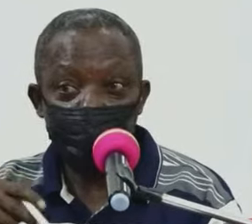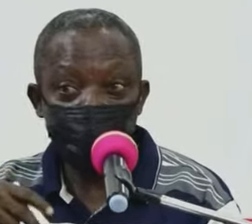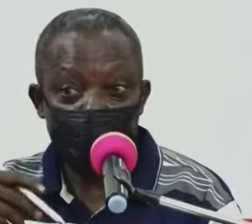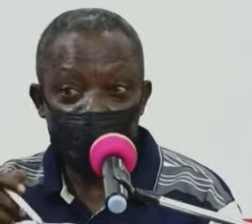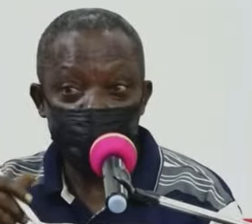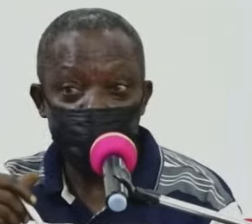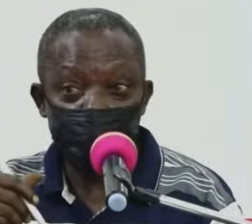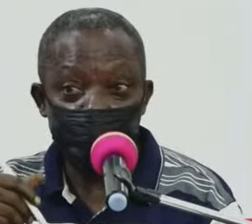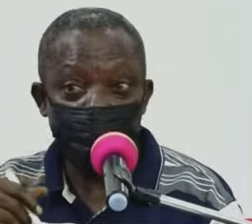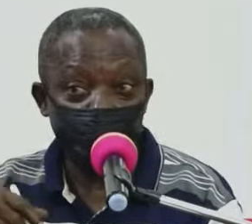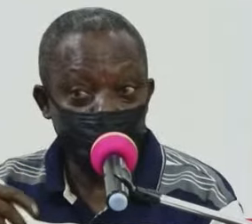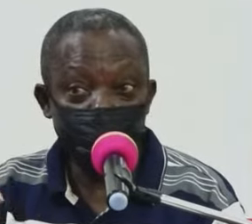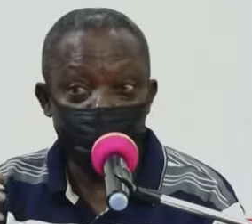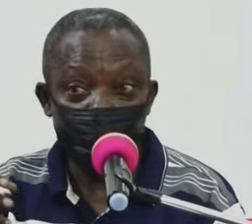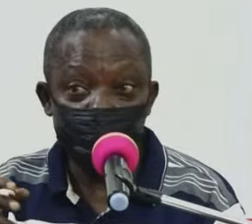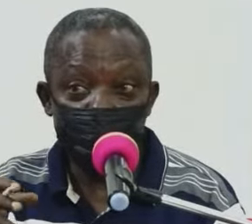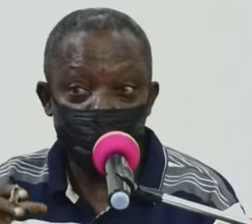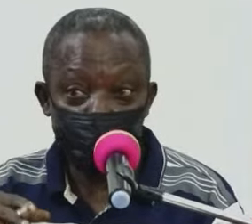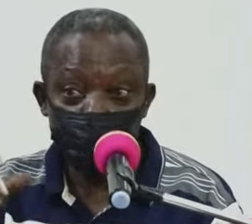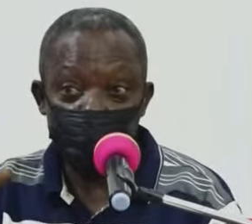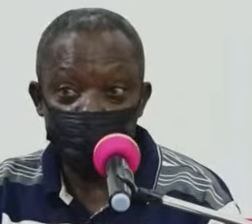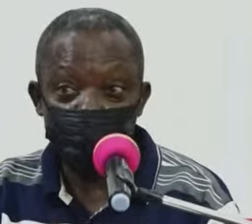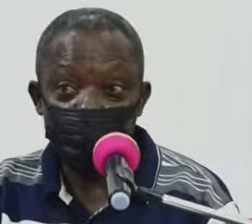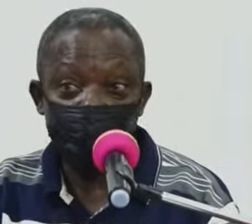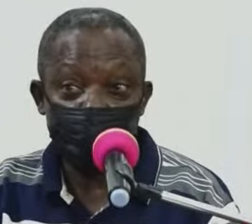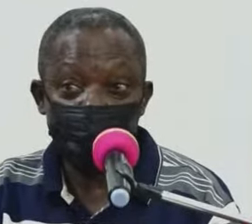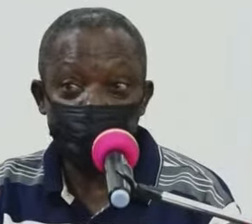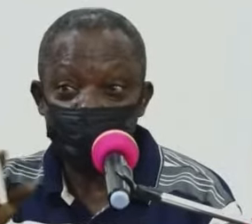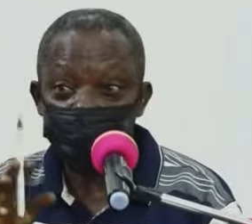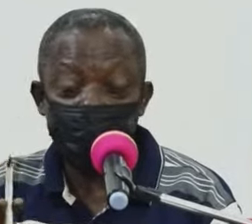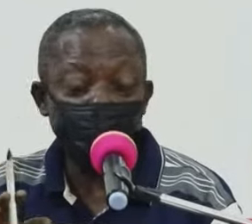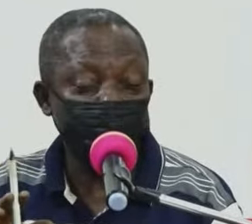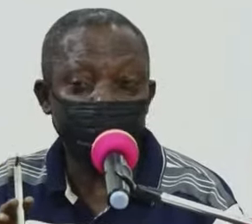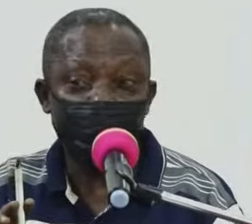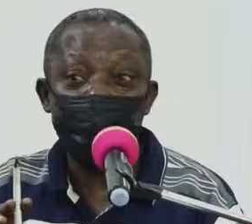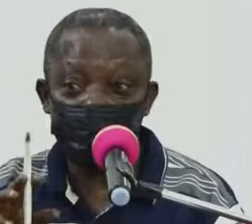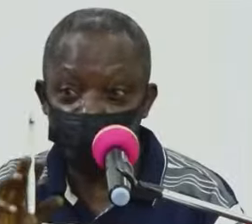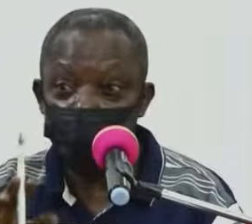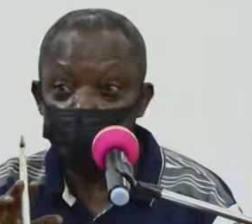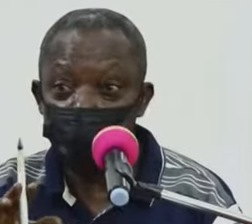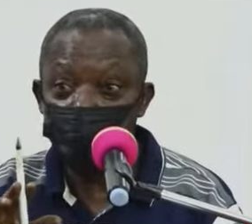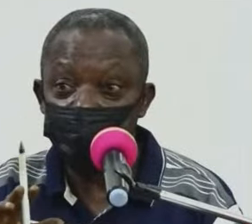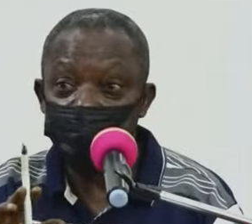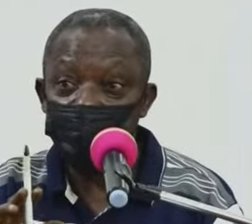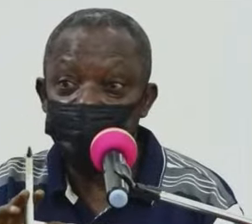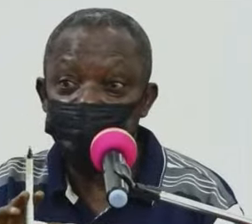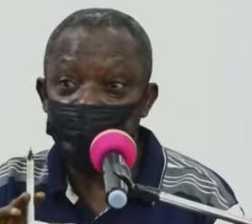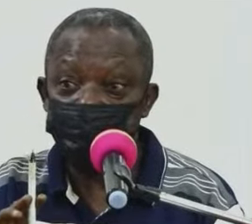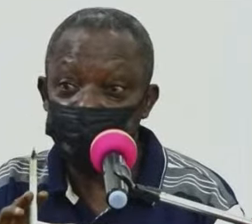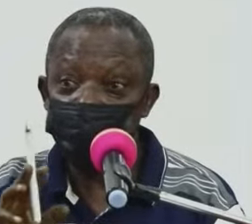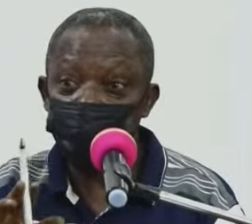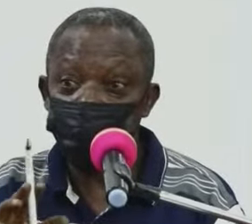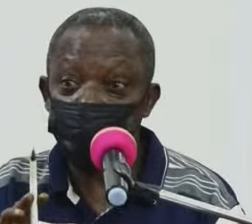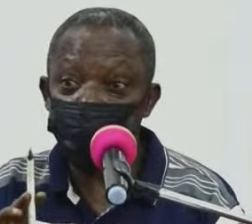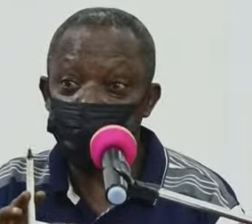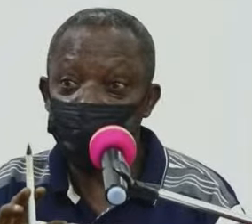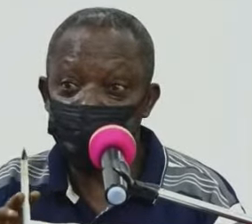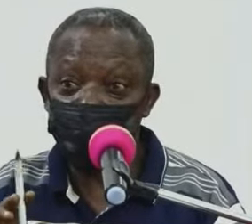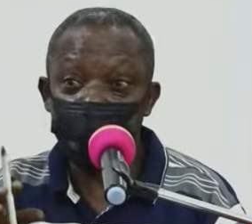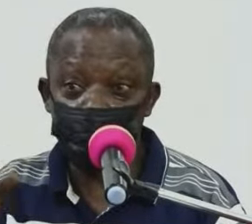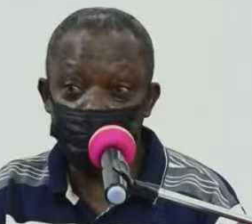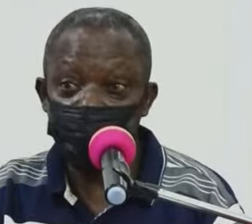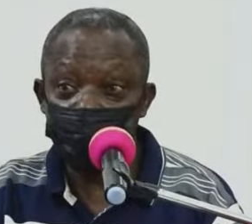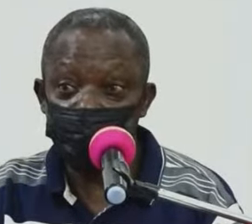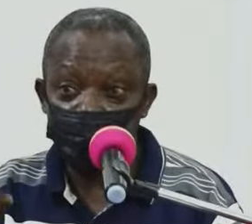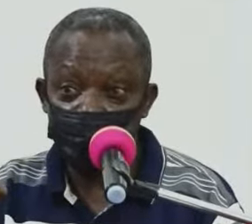are you going to buy new pontoons to be used on the water? Because most of them are very old and are very dangerous, because people